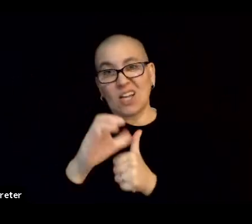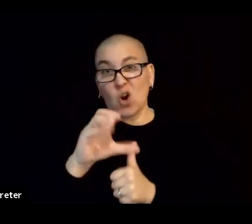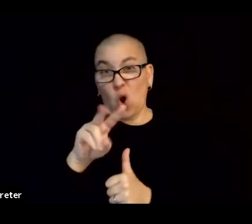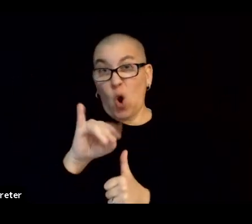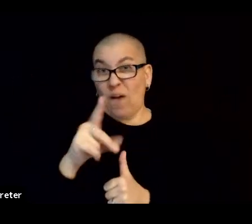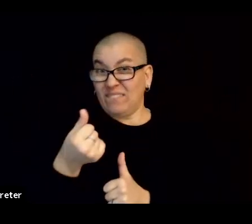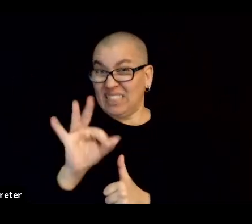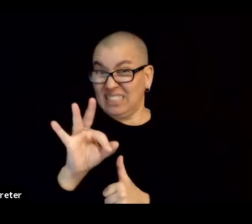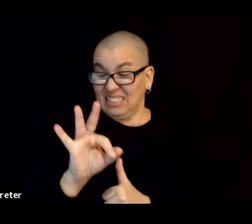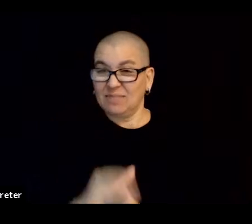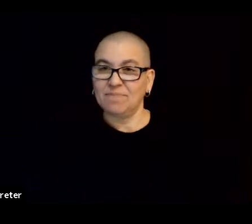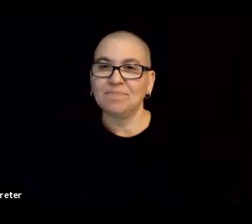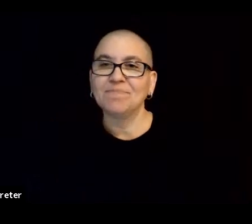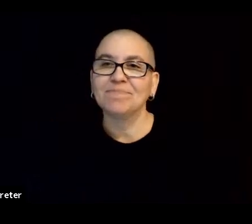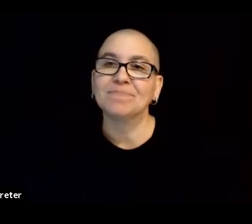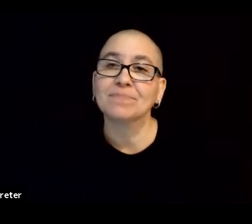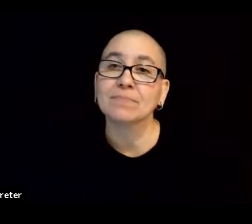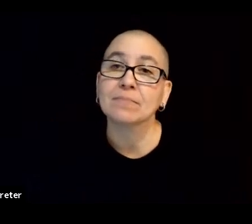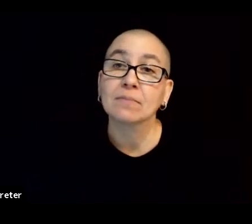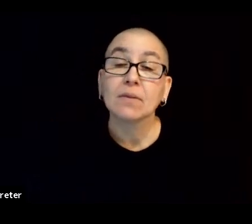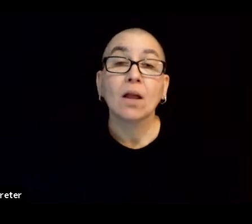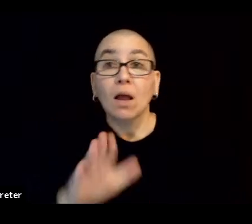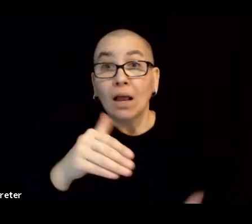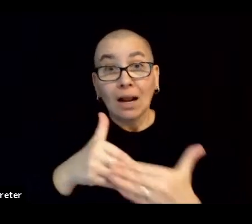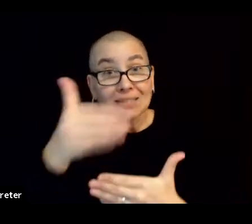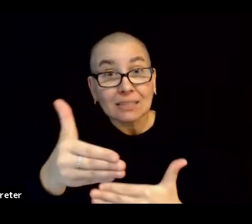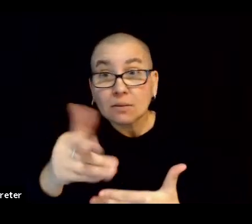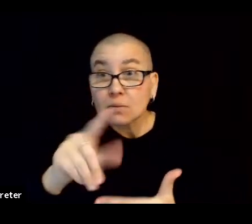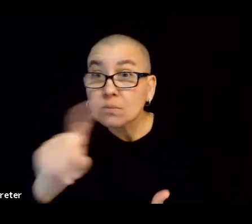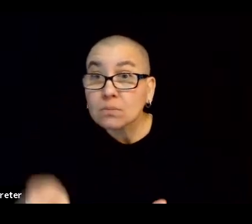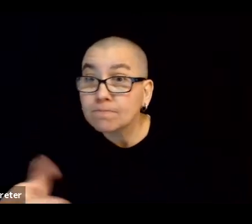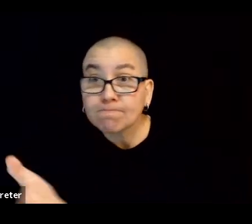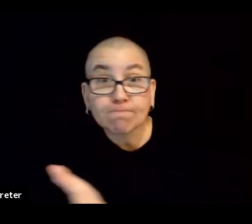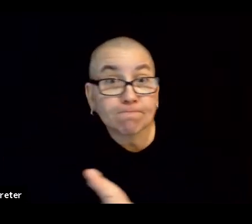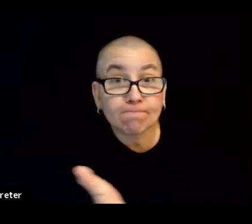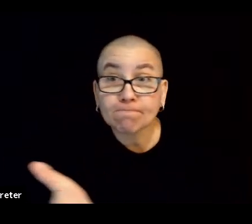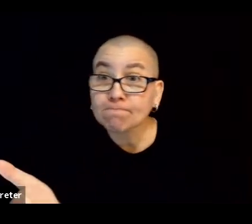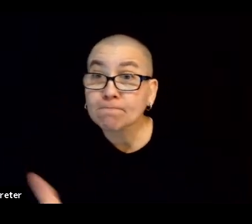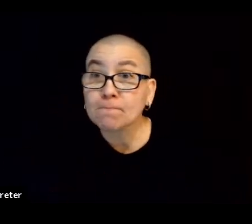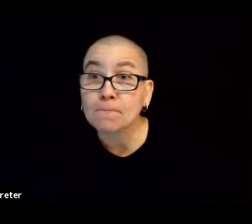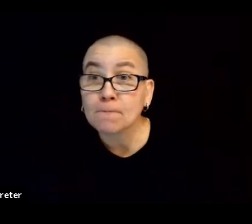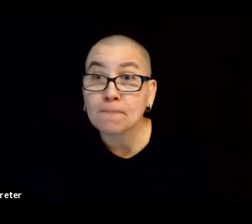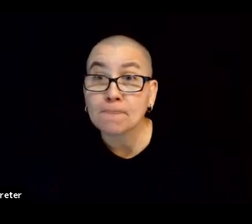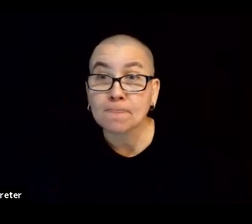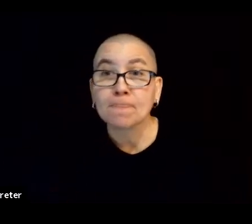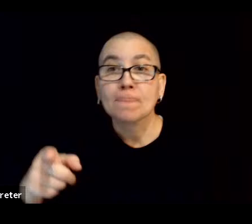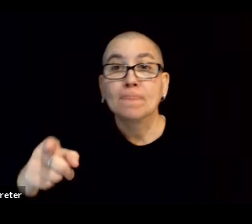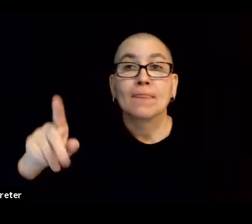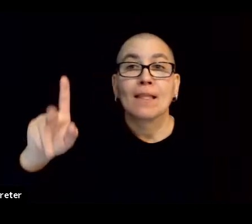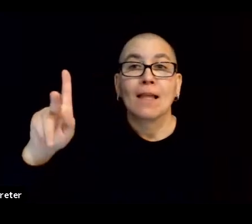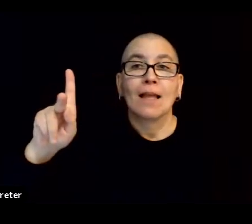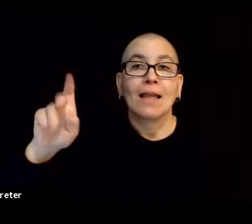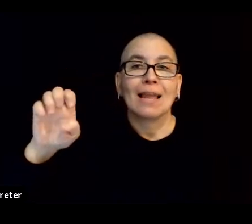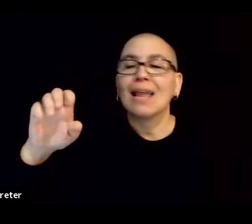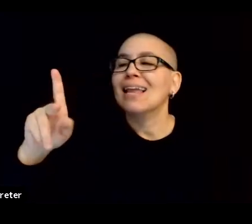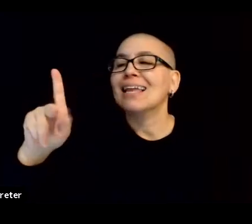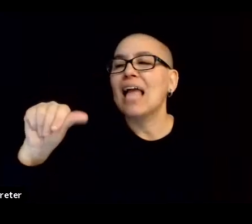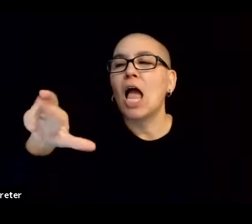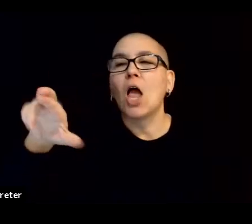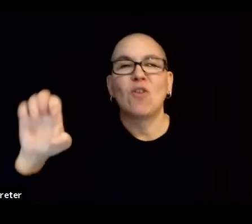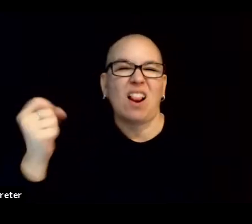Your next question comes from the line of Lula Ragus of KERR 11. Your line is open. You may ask your